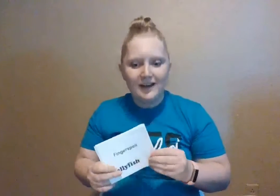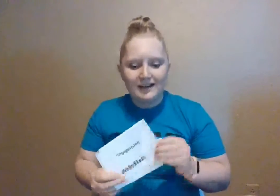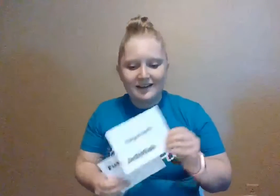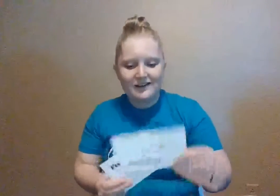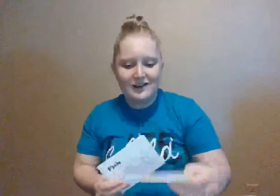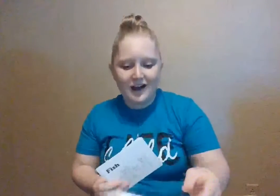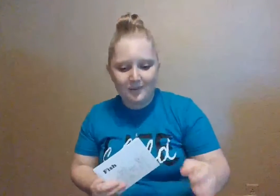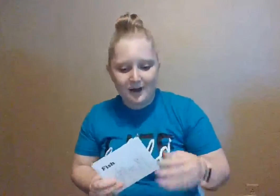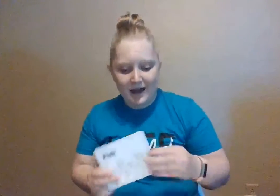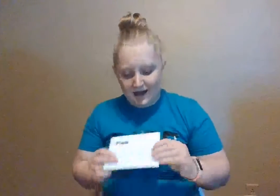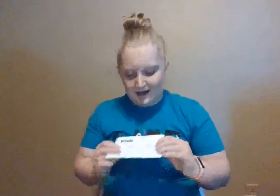Perfect job, guys.